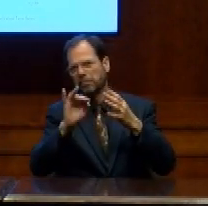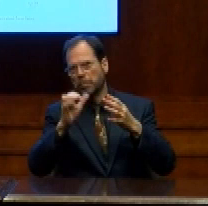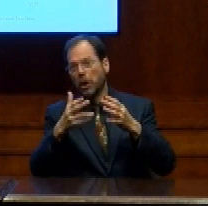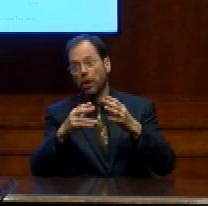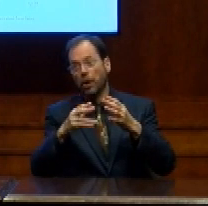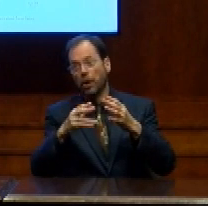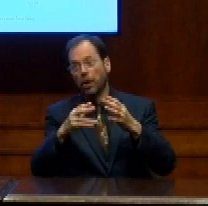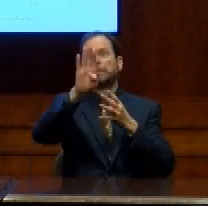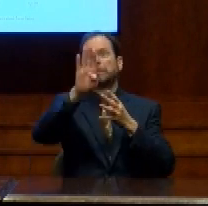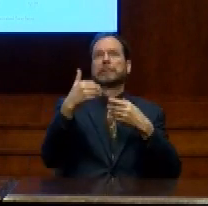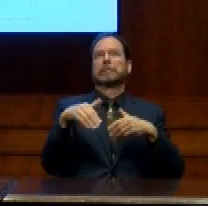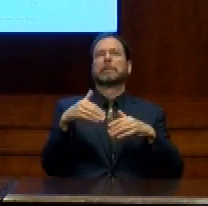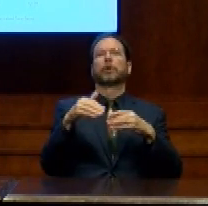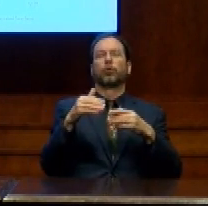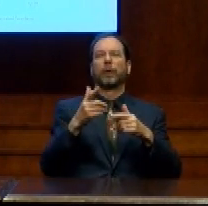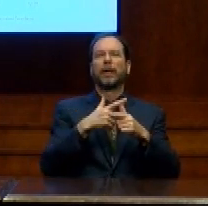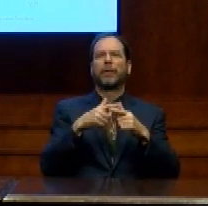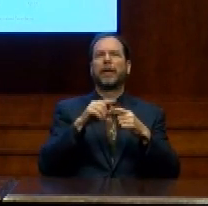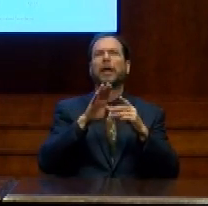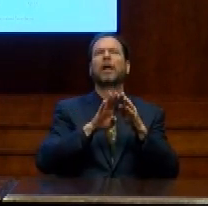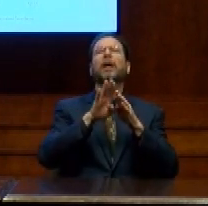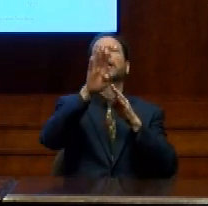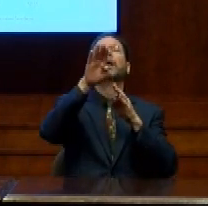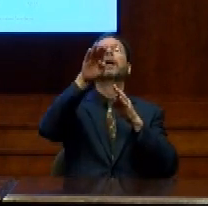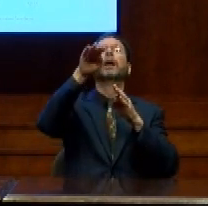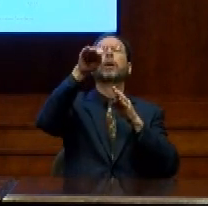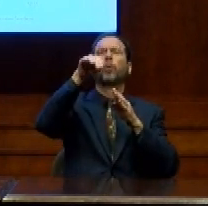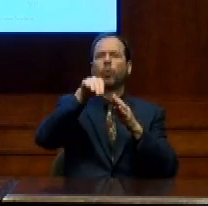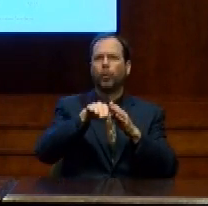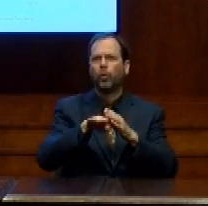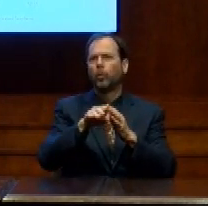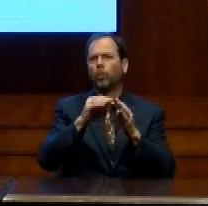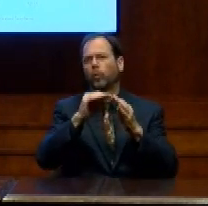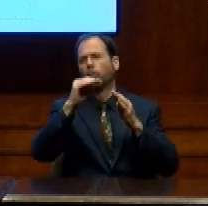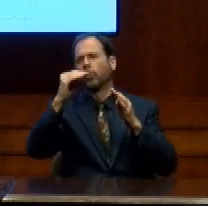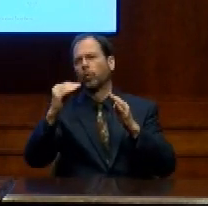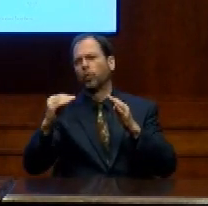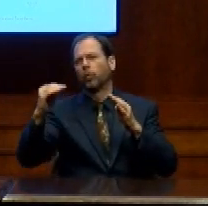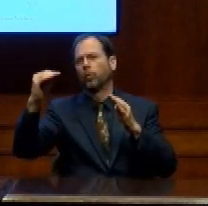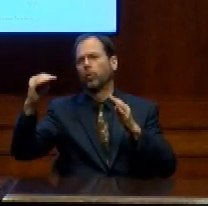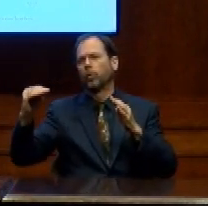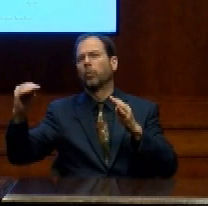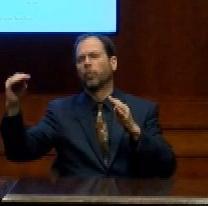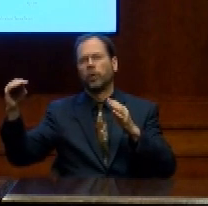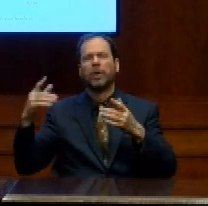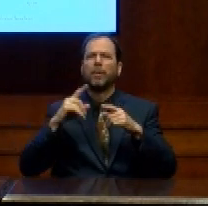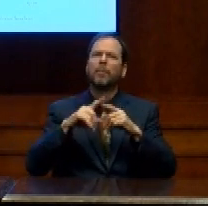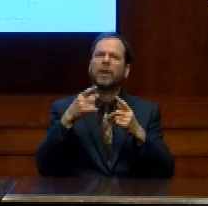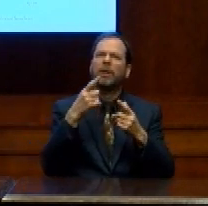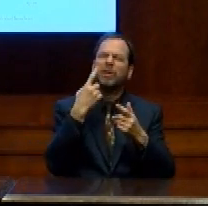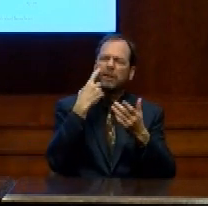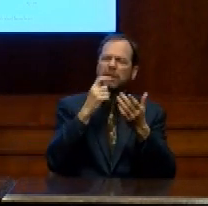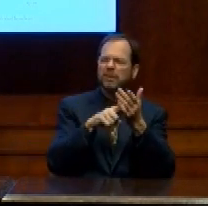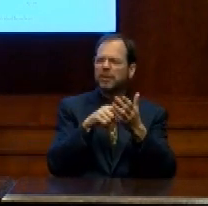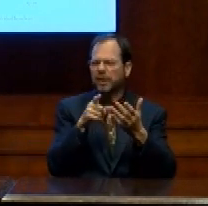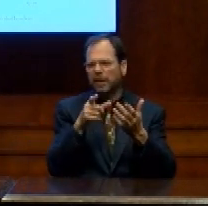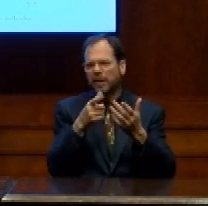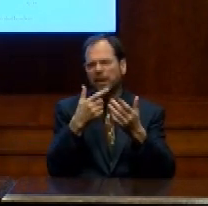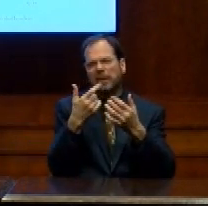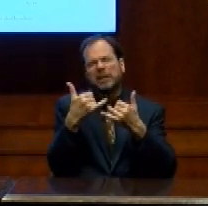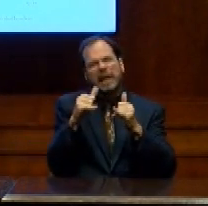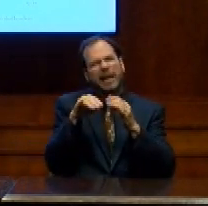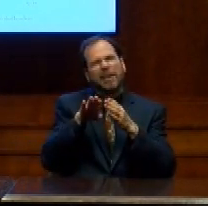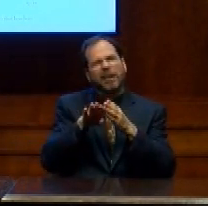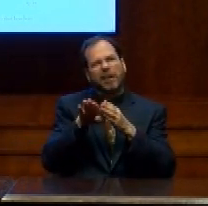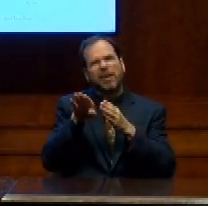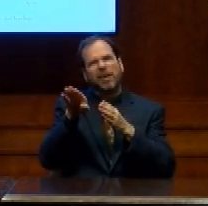was a dramatic jump, and then it has begun to level off a little bit. But you can still see there is a slight